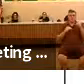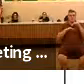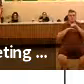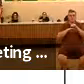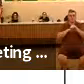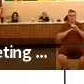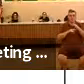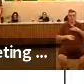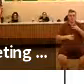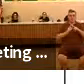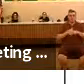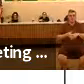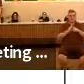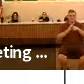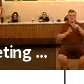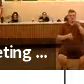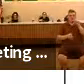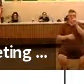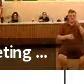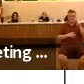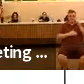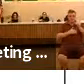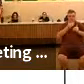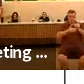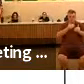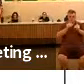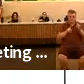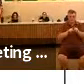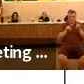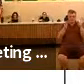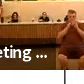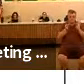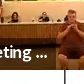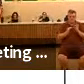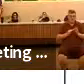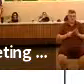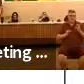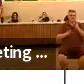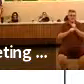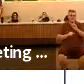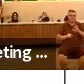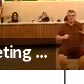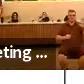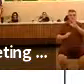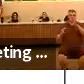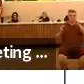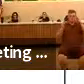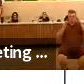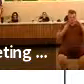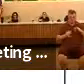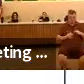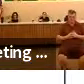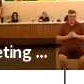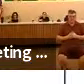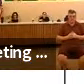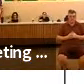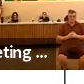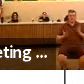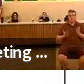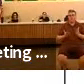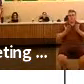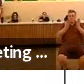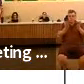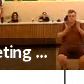to initiate the seeker process as mentioned and get your input. The proposal